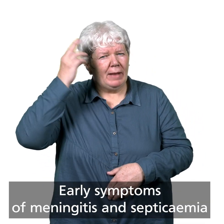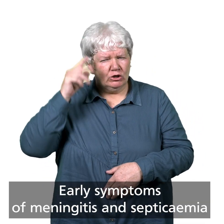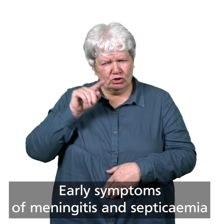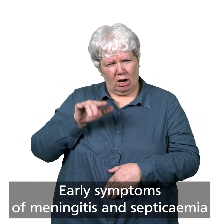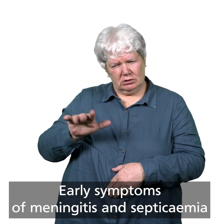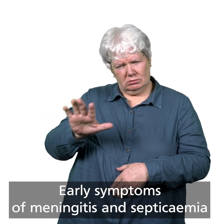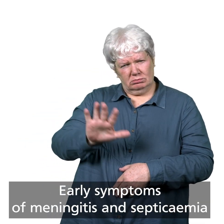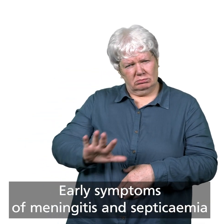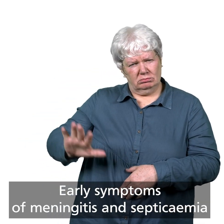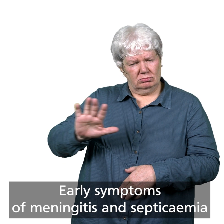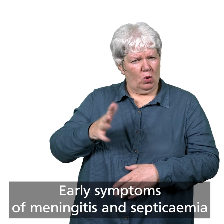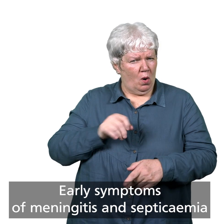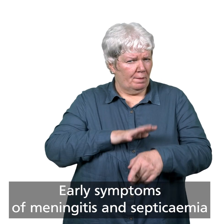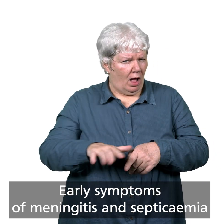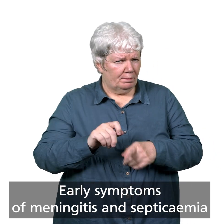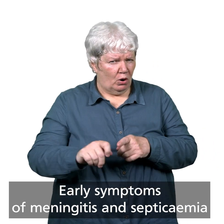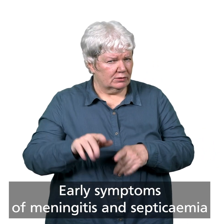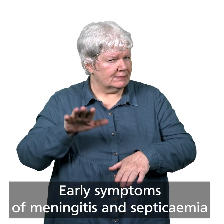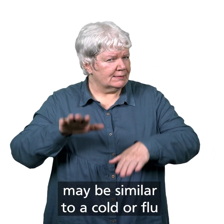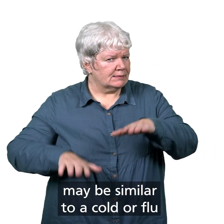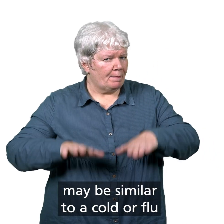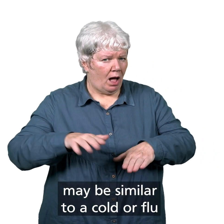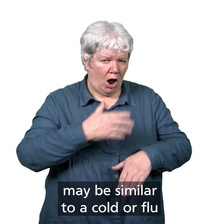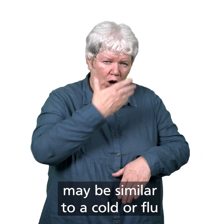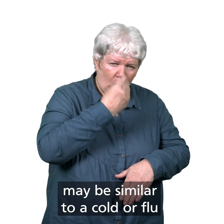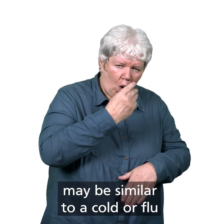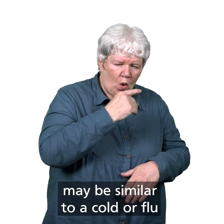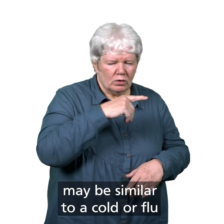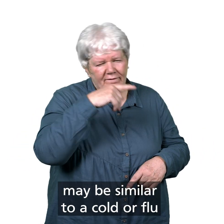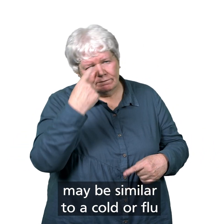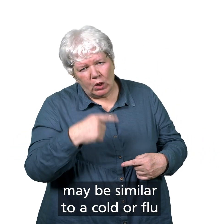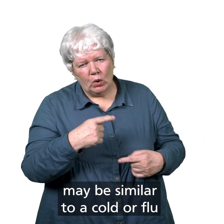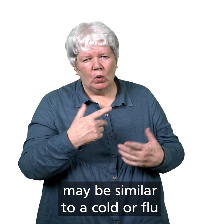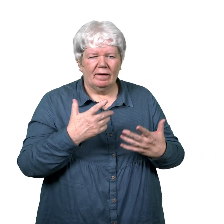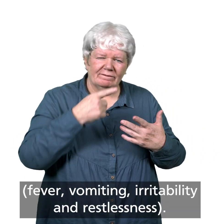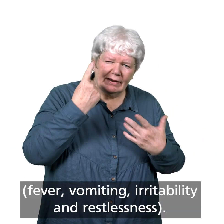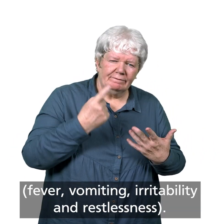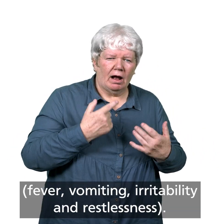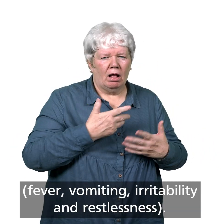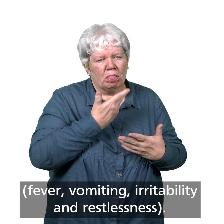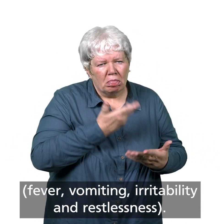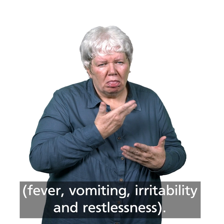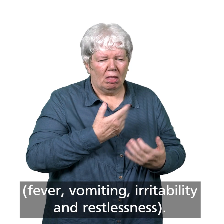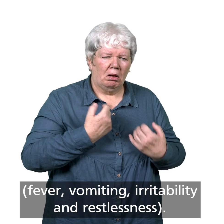symptoms of meningitis and septicemia may be similar to a cold or flu: fever,